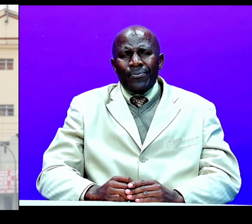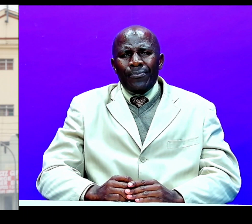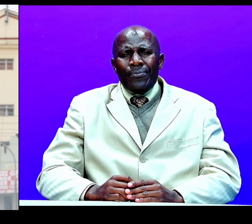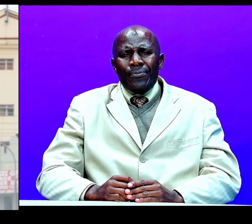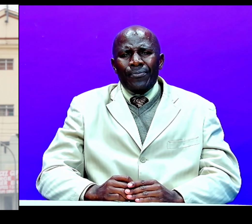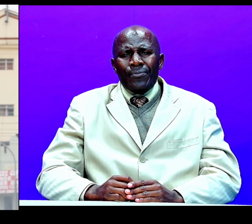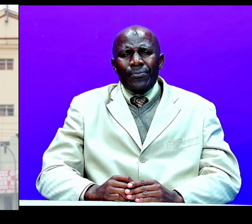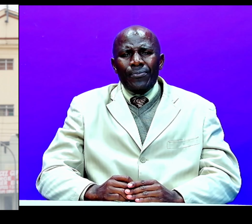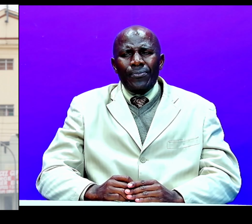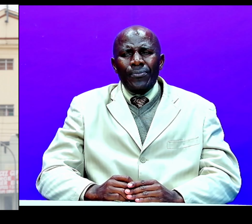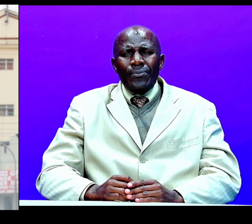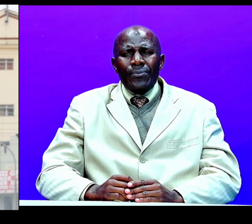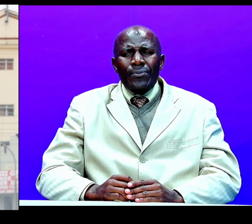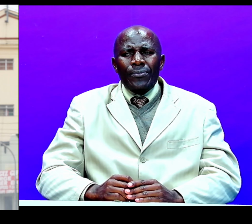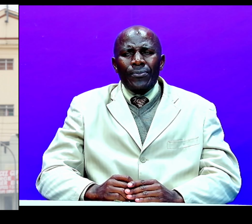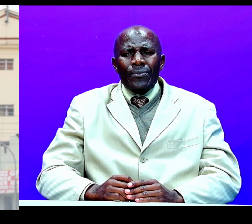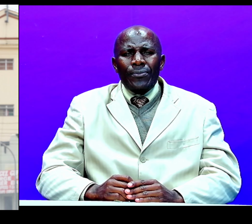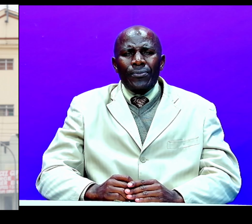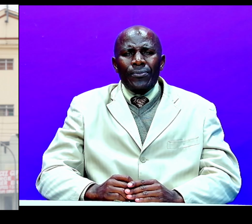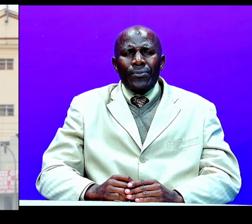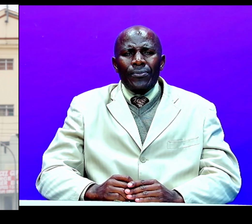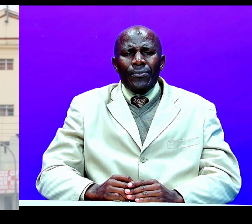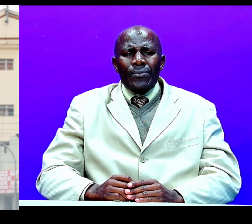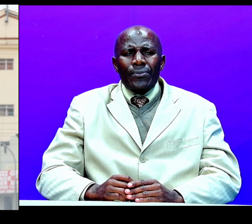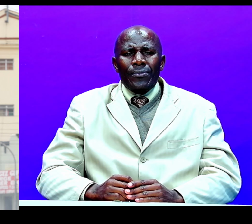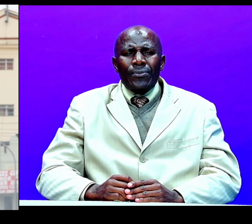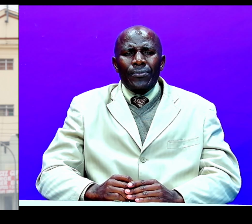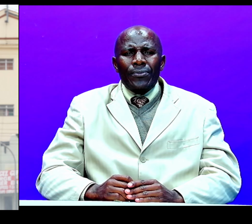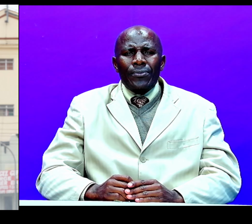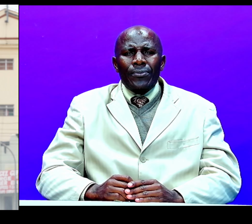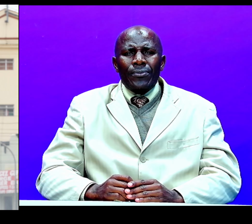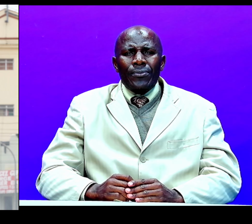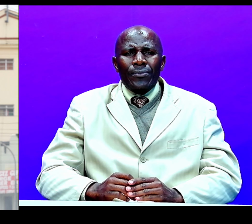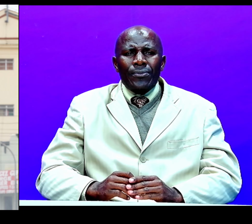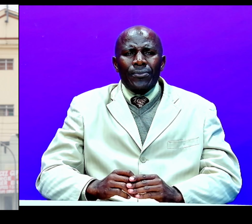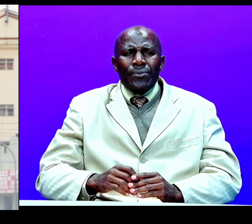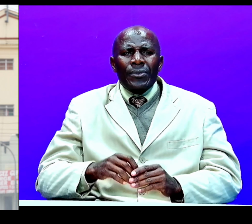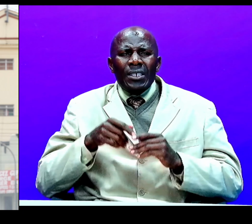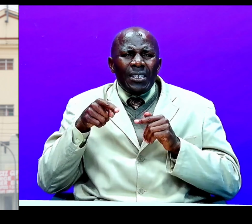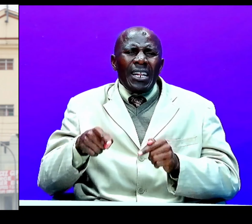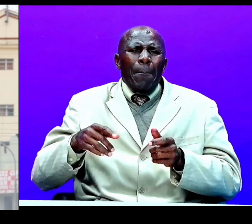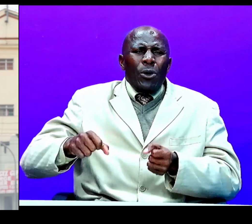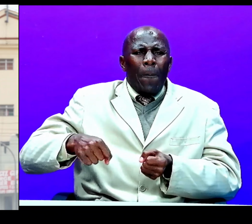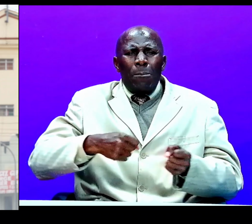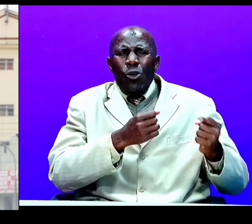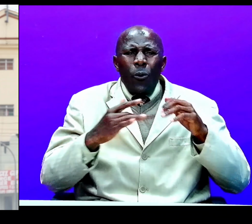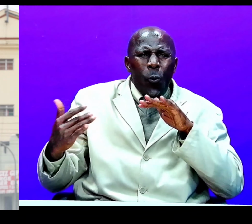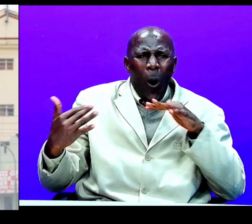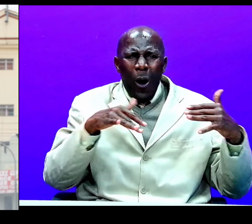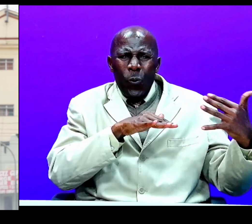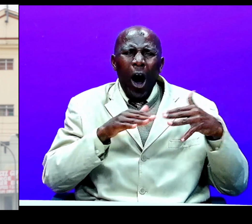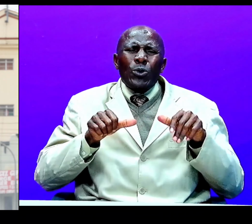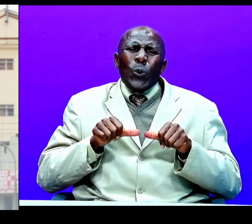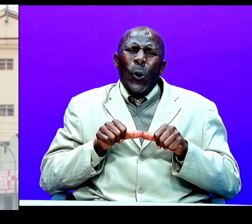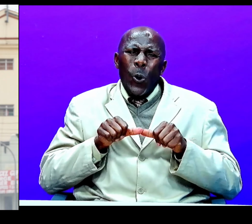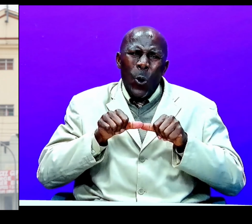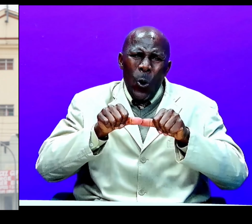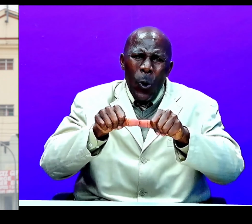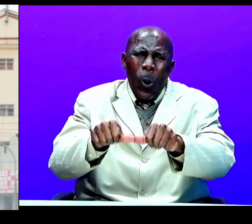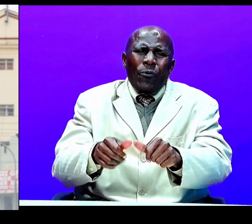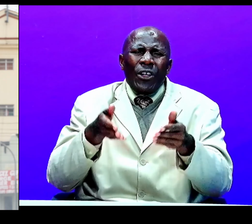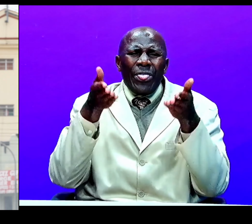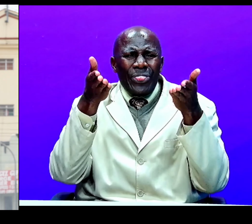The struggle continues. In present-day Kenya, Saba Saba has taken on a renewed